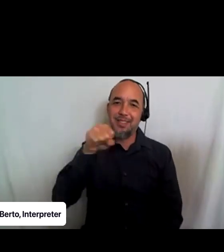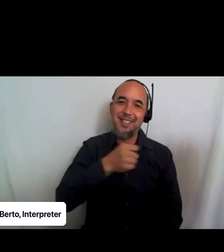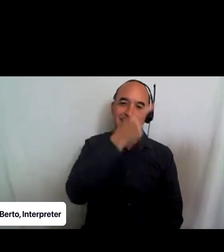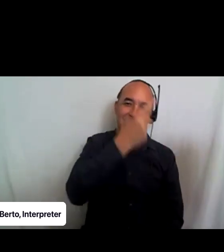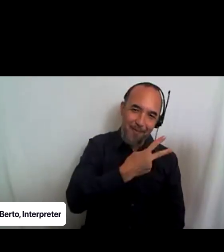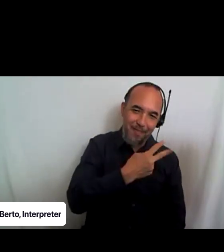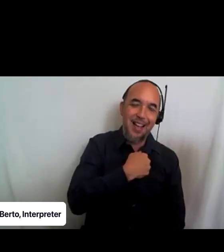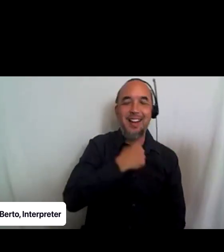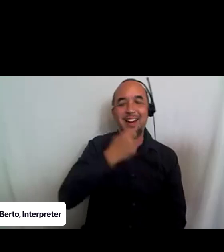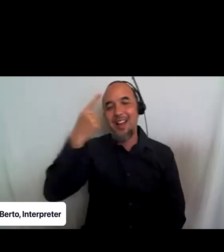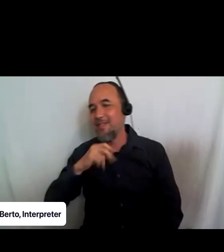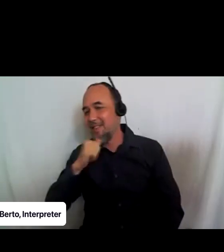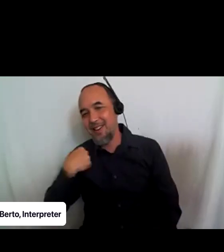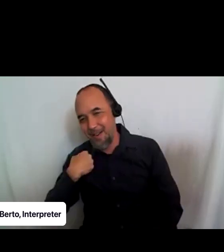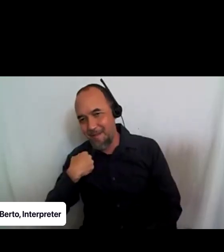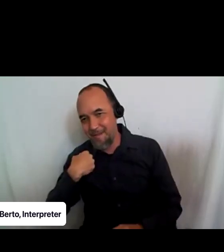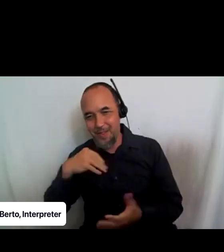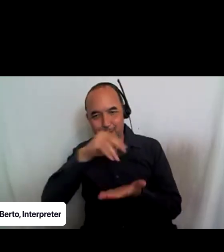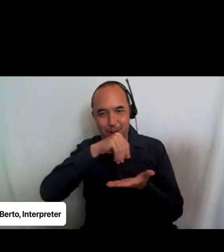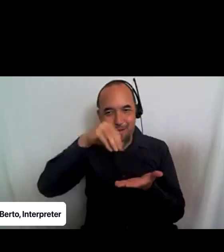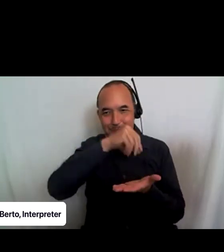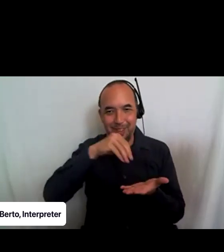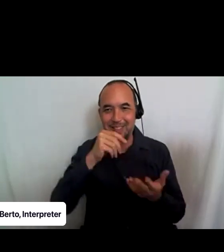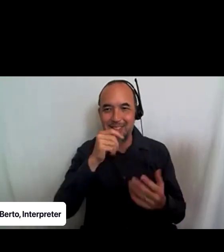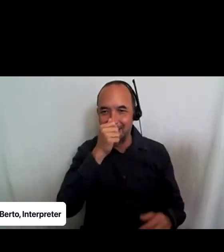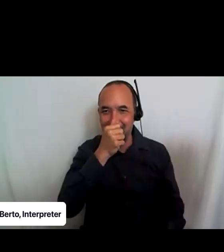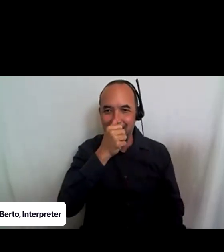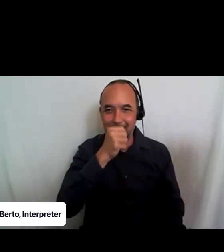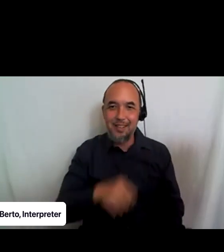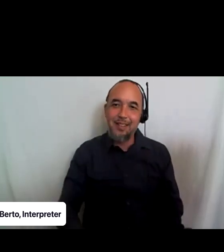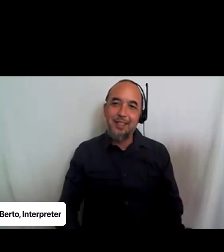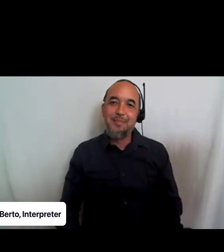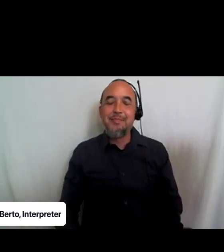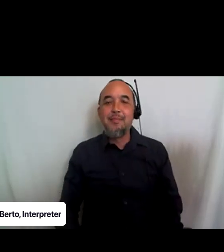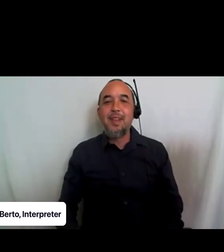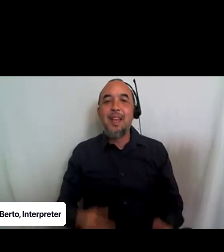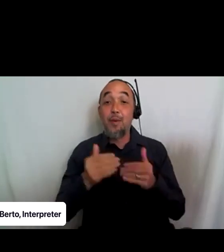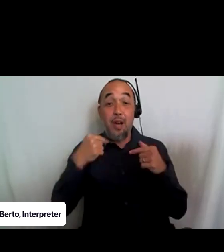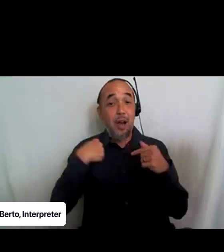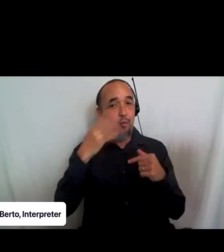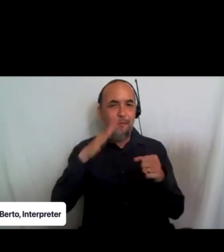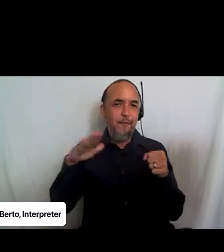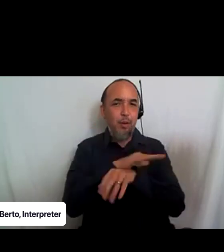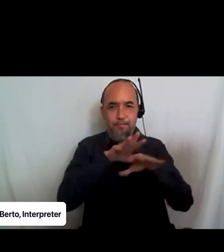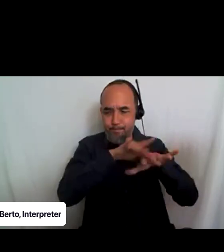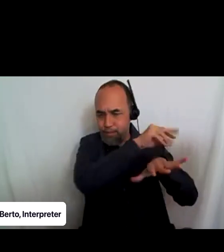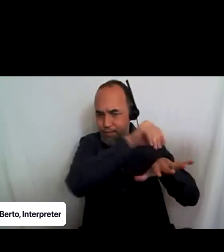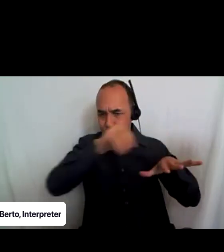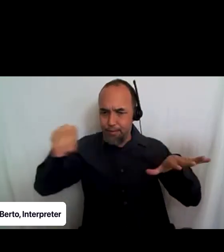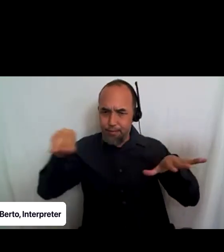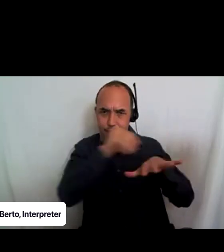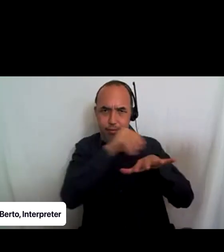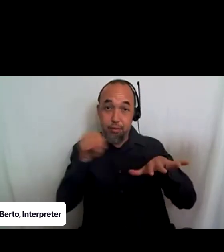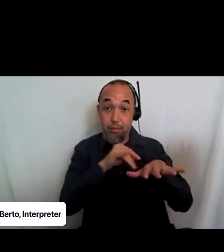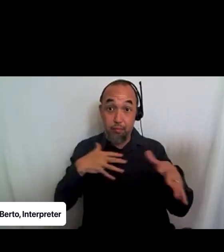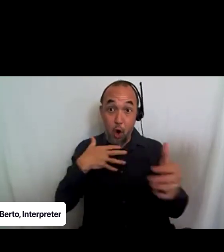breadcrumbs. So anyway, I'm gonna do a full breadcrumbs on this one. All right. Um, I hope people have caught up. Are we